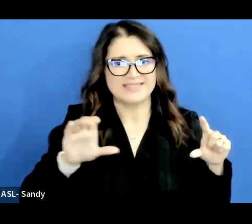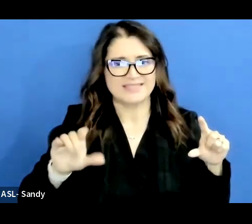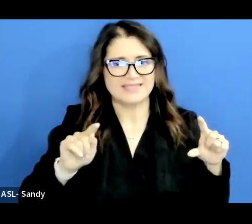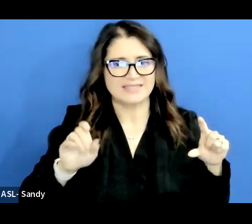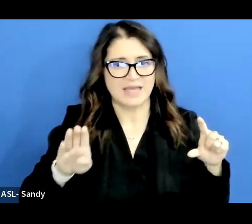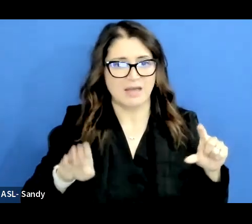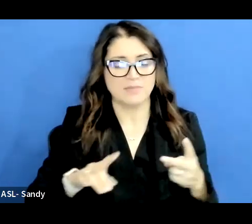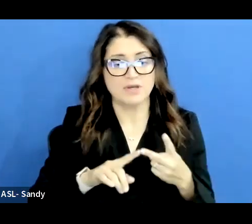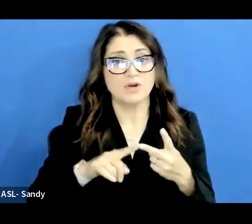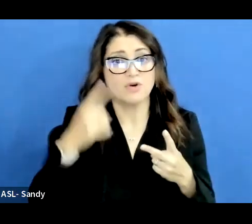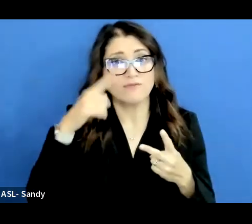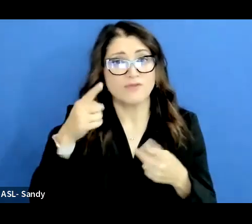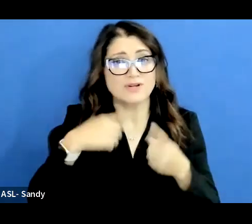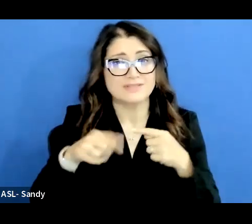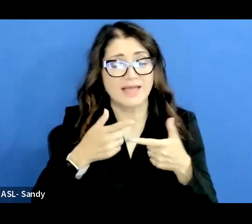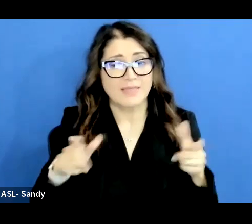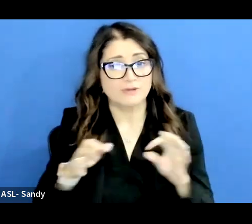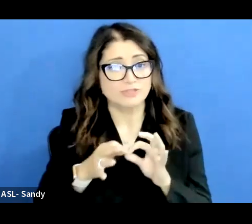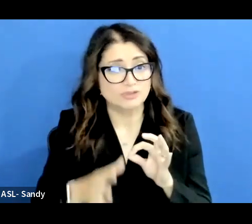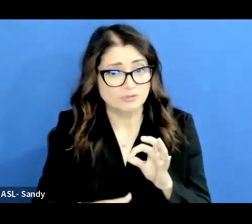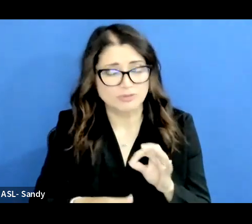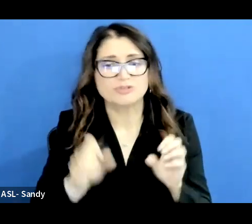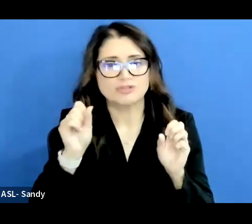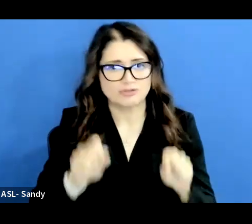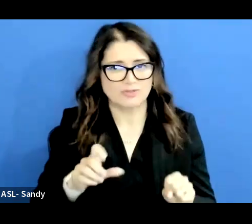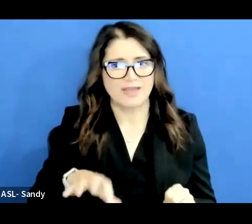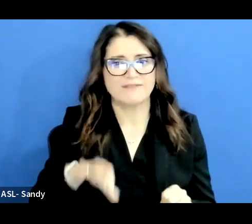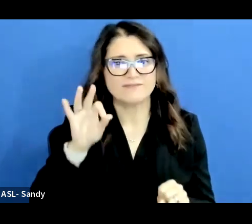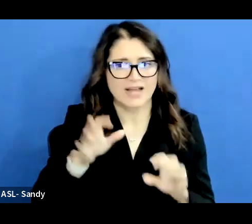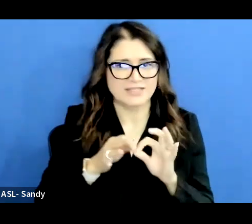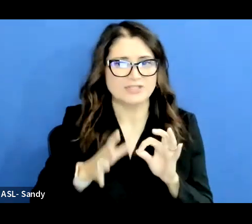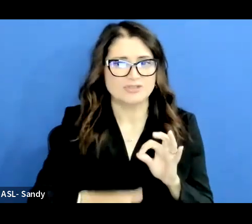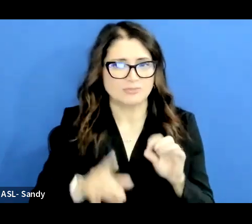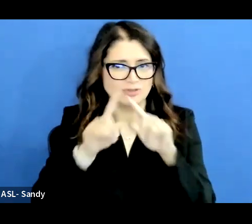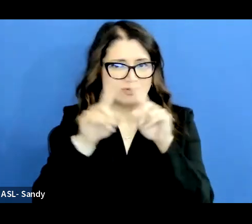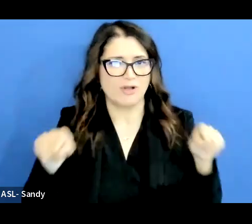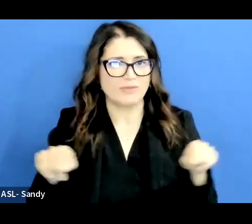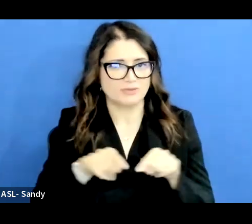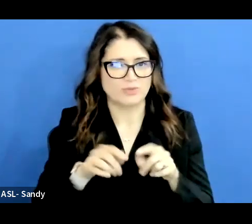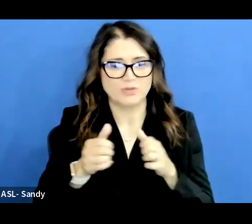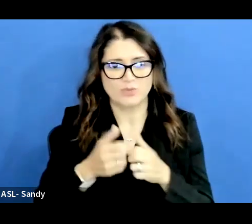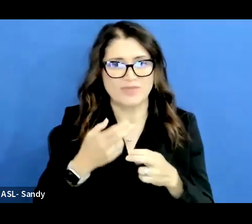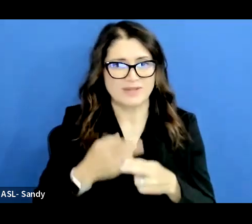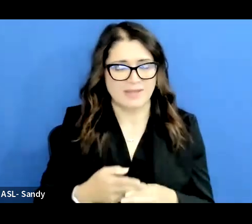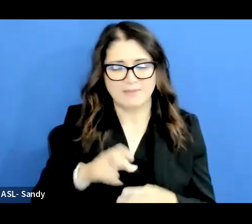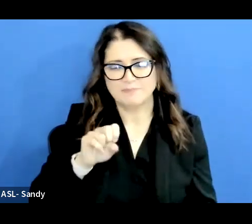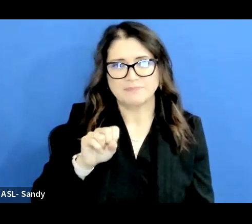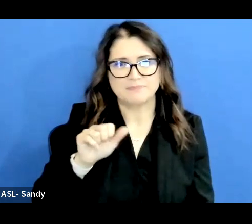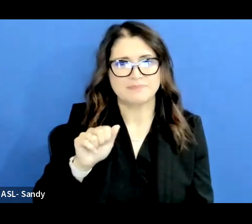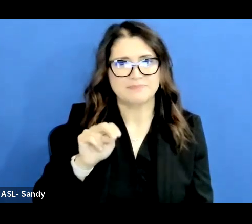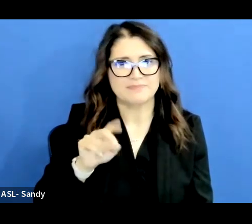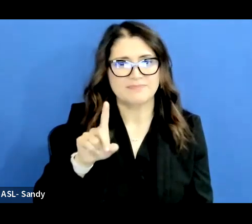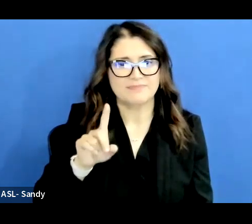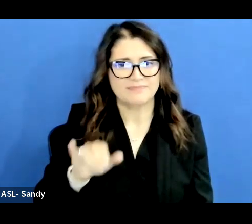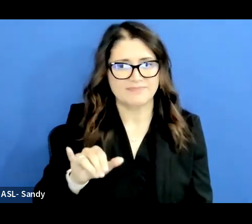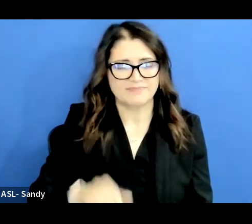sign language interpreting, you can find the interpreter on the screen with the name Sandy.